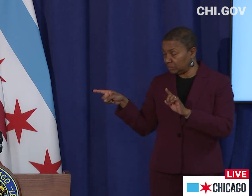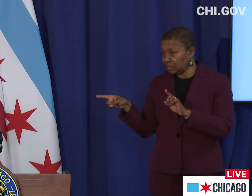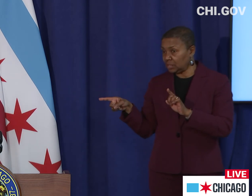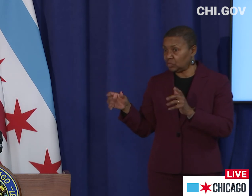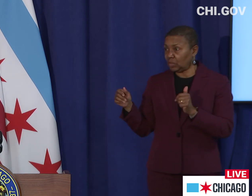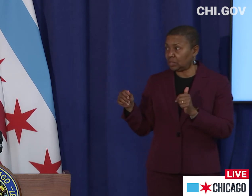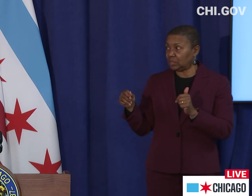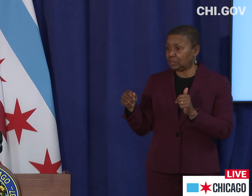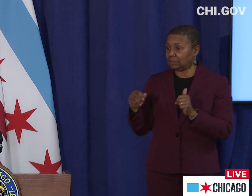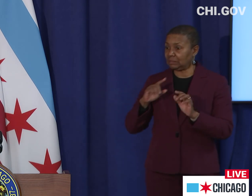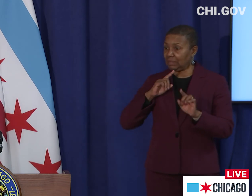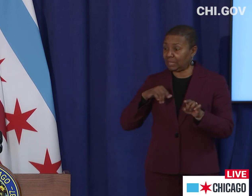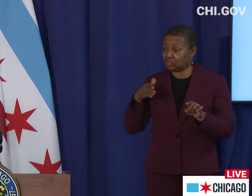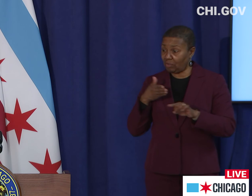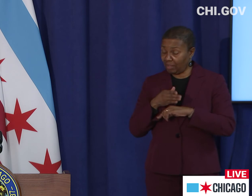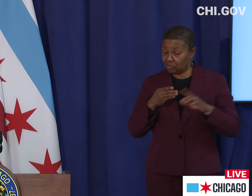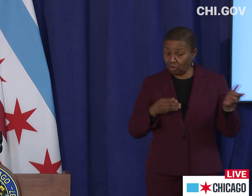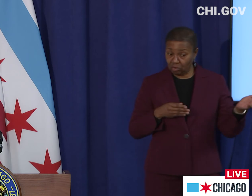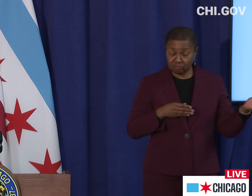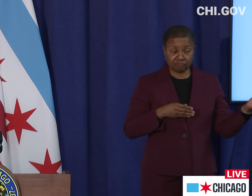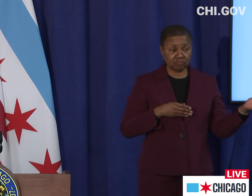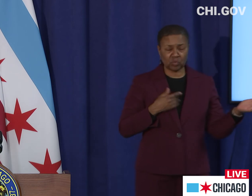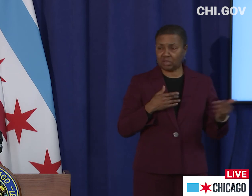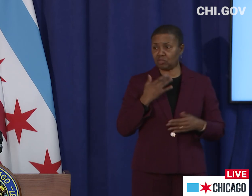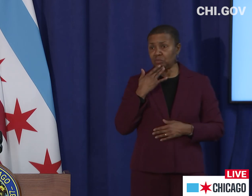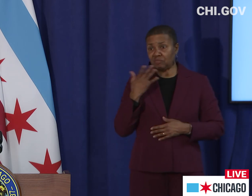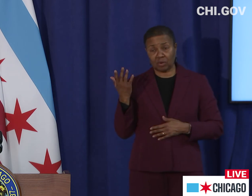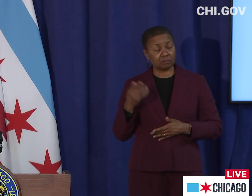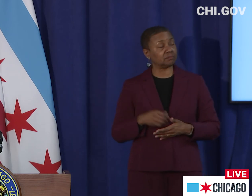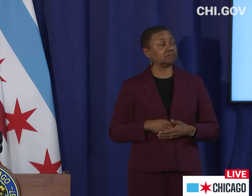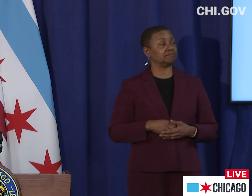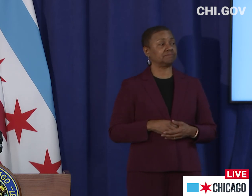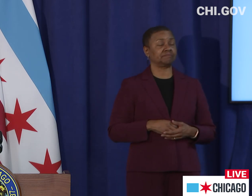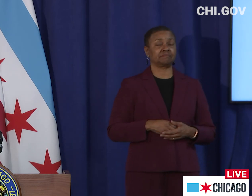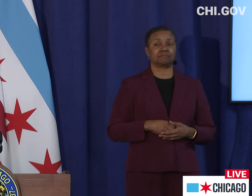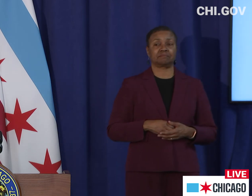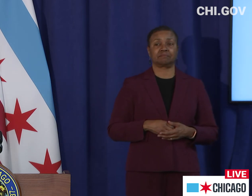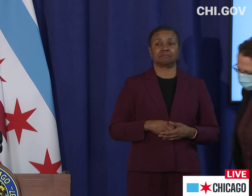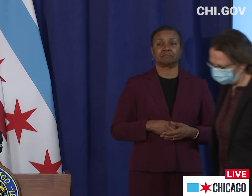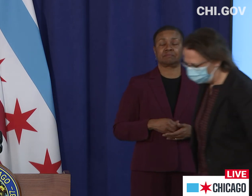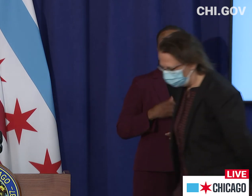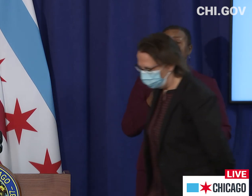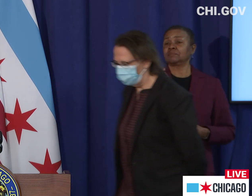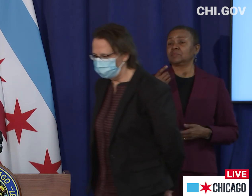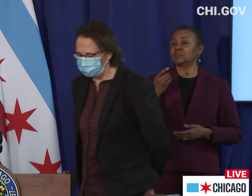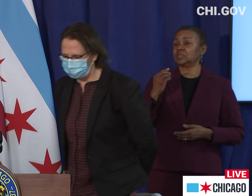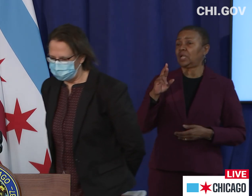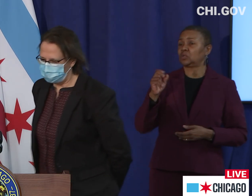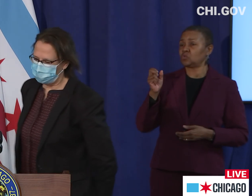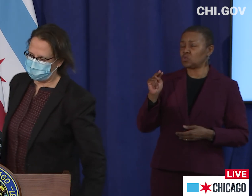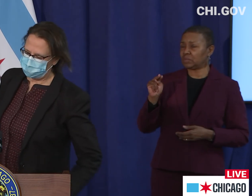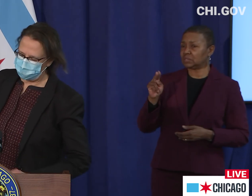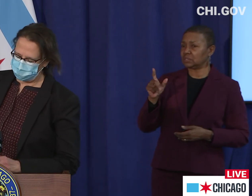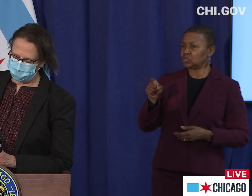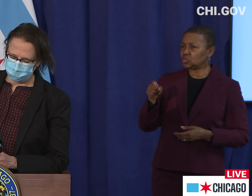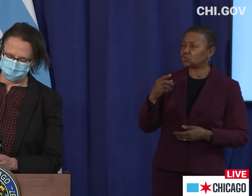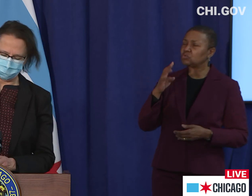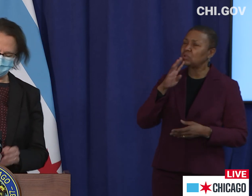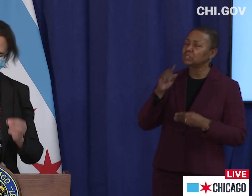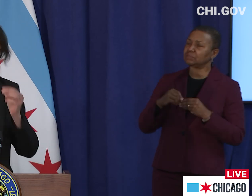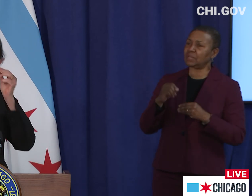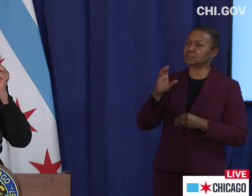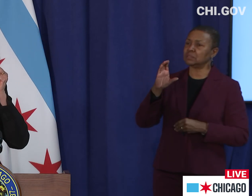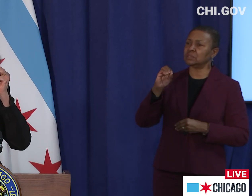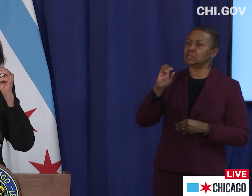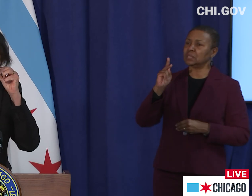want to take that after Dr. Rubin or whatever you prefer? Yeah. And Dr. Rubin, I just wanted to ask you, you talked about Cook